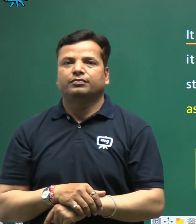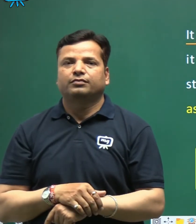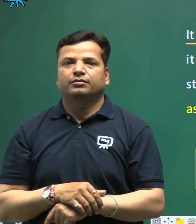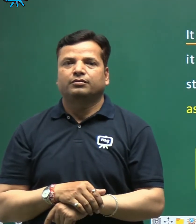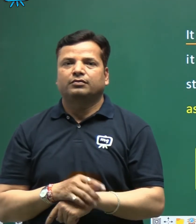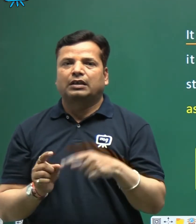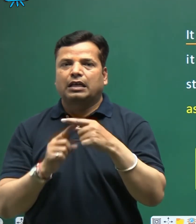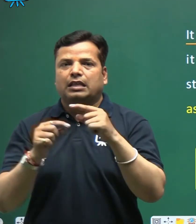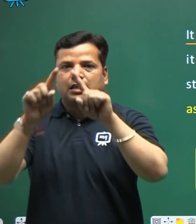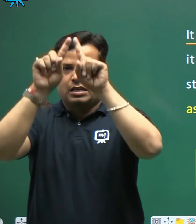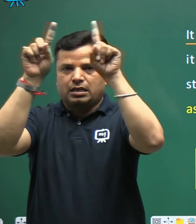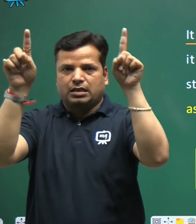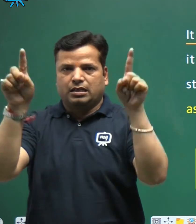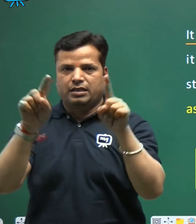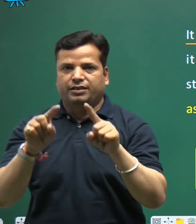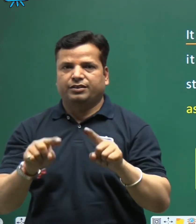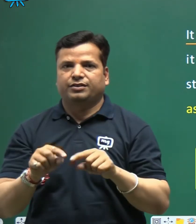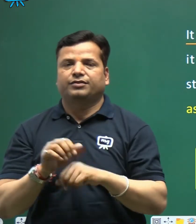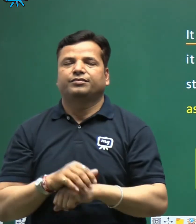the statue